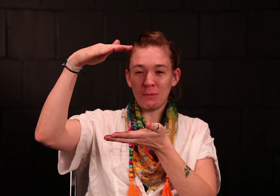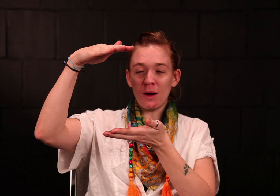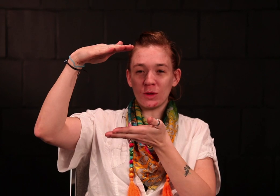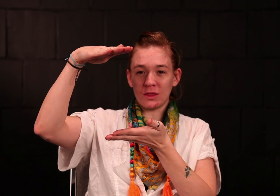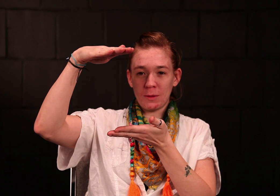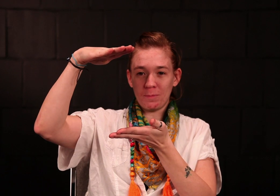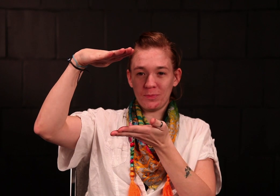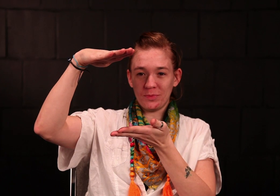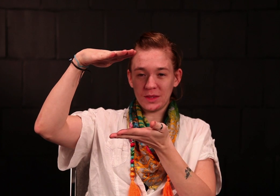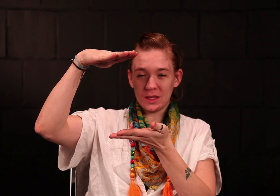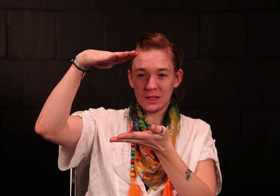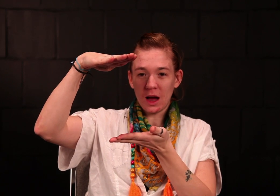up with